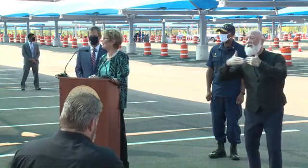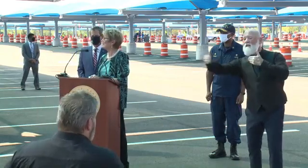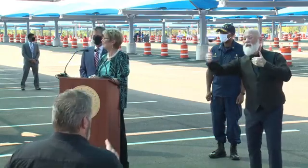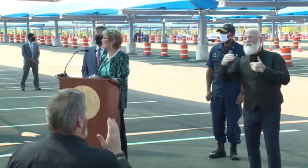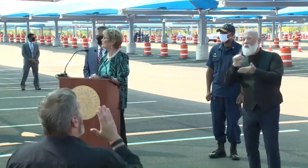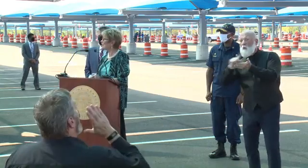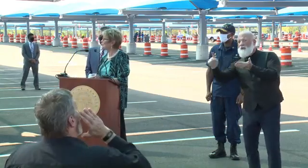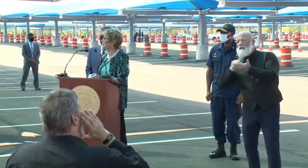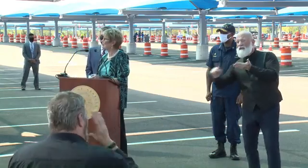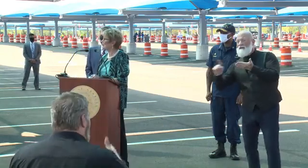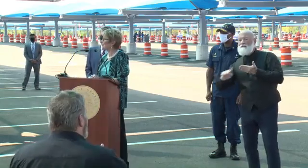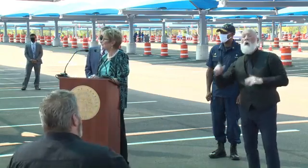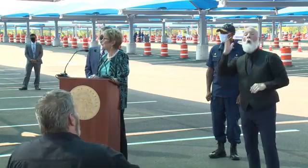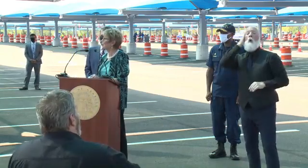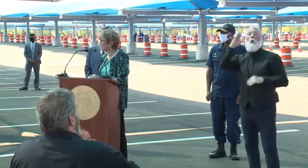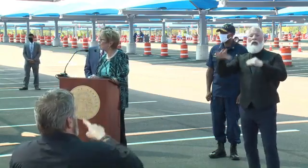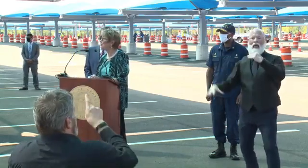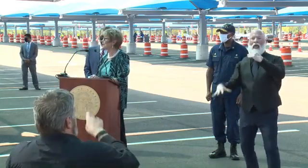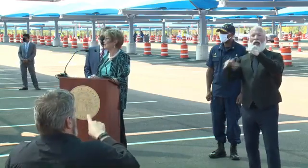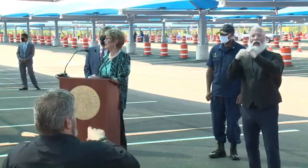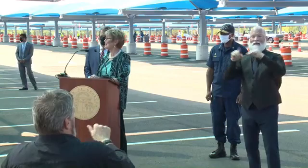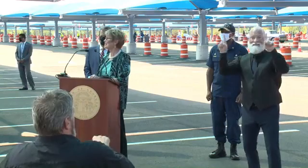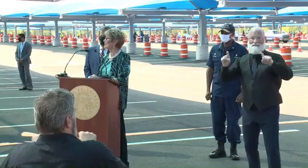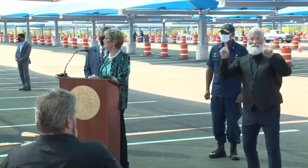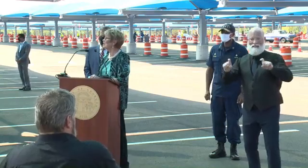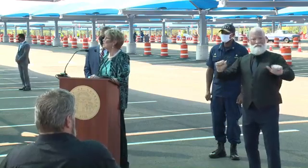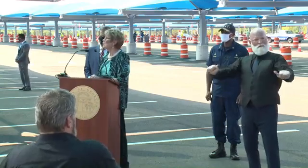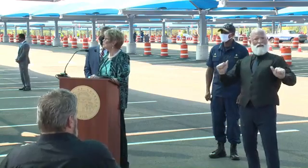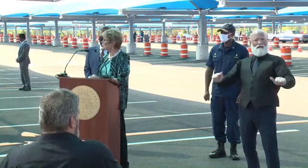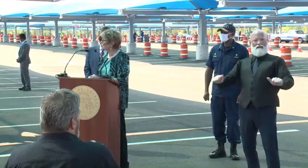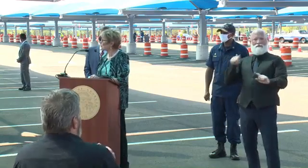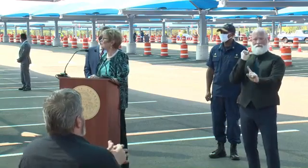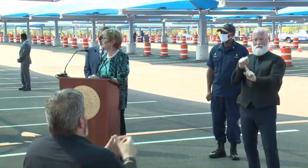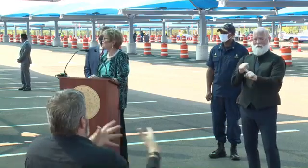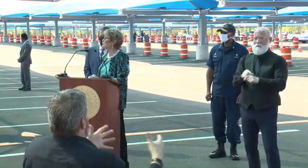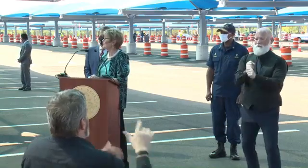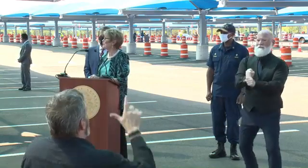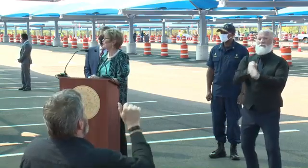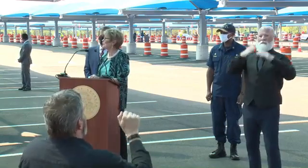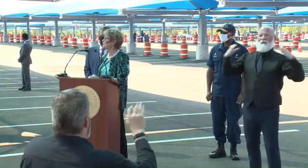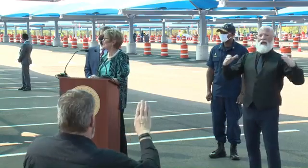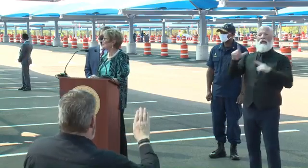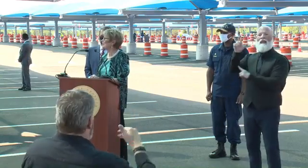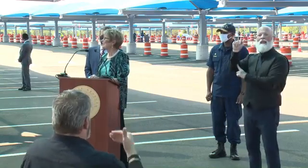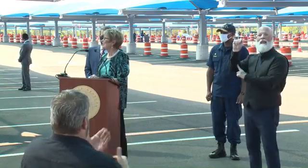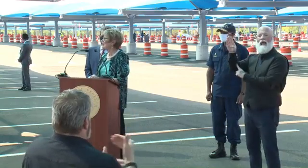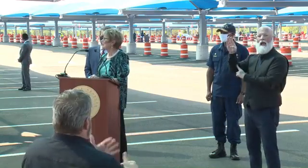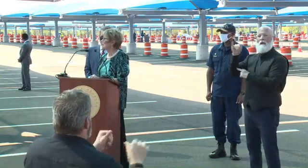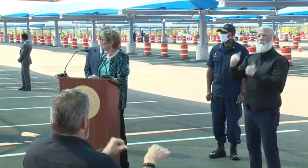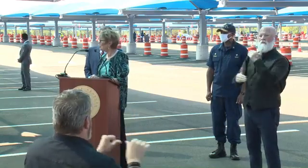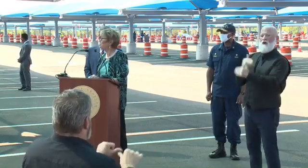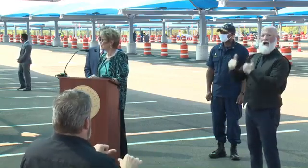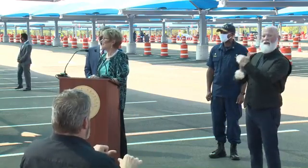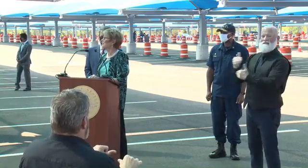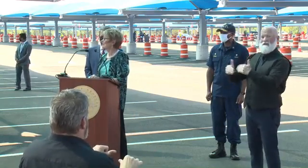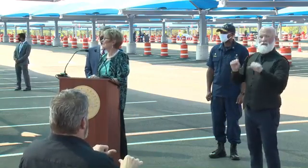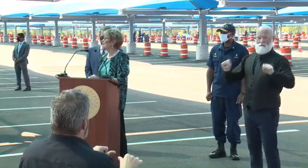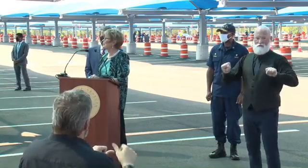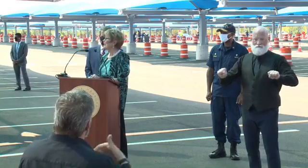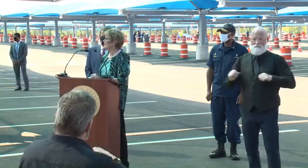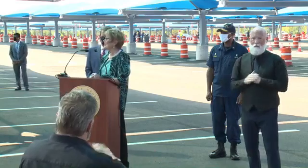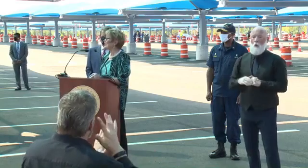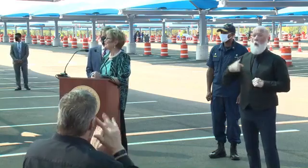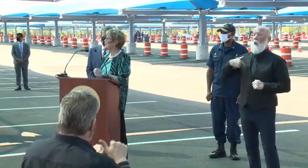testing capacity, even as we have additional laboratory capacity, which will turn those specimens around much